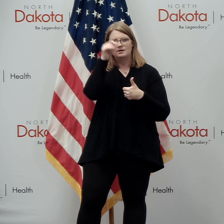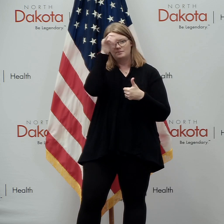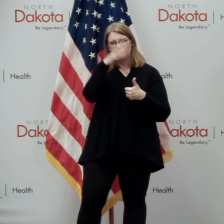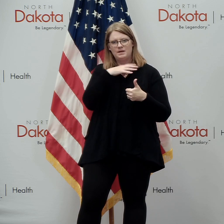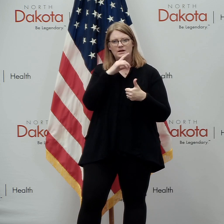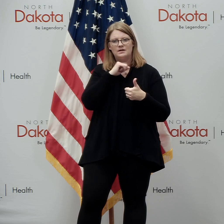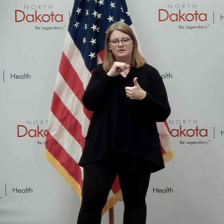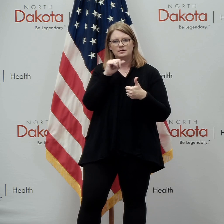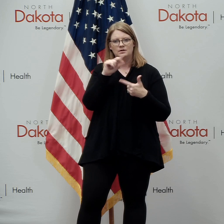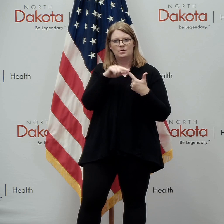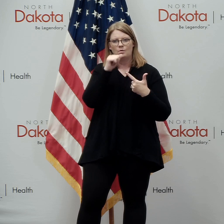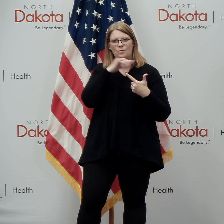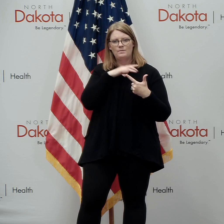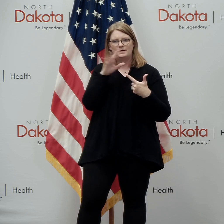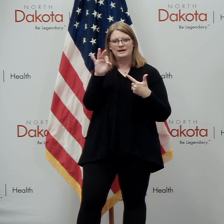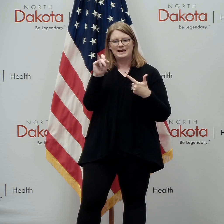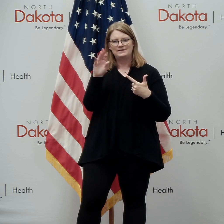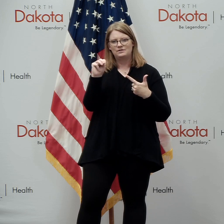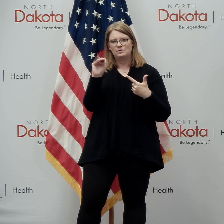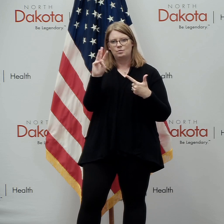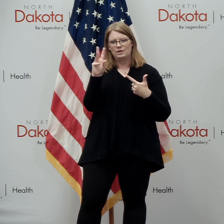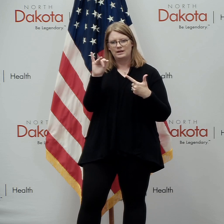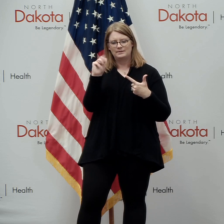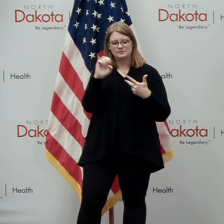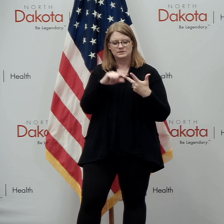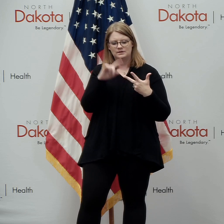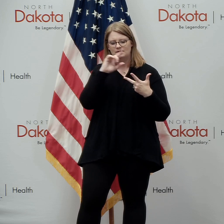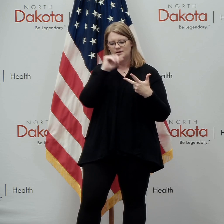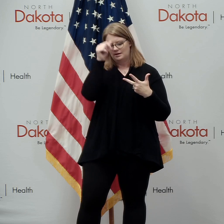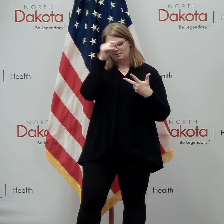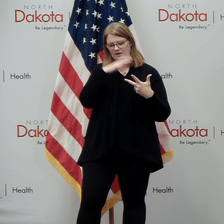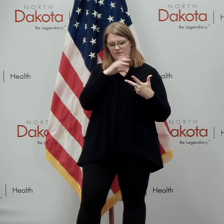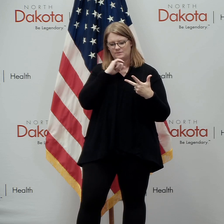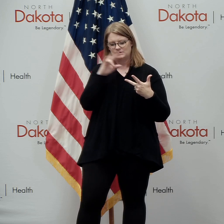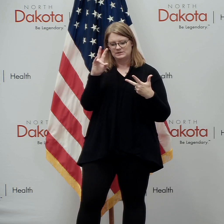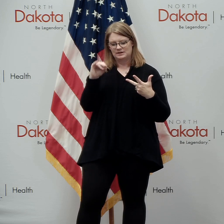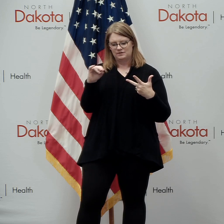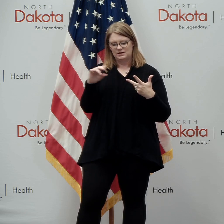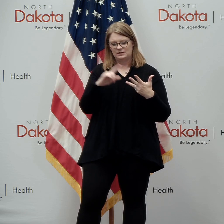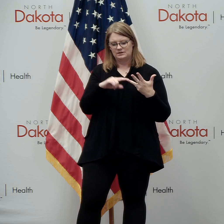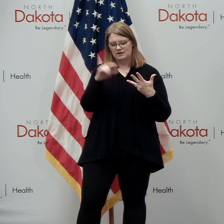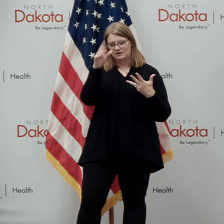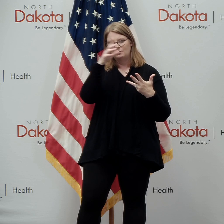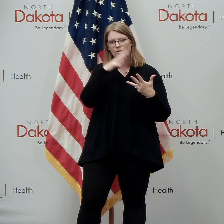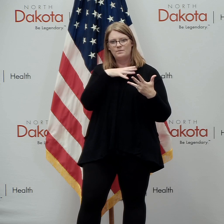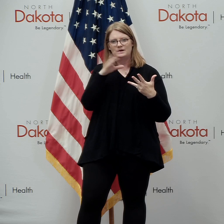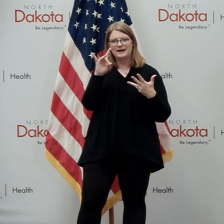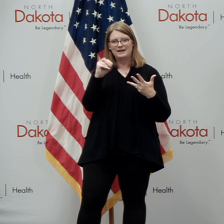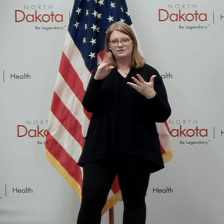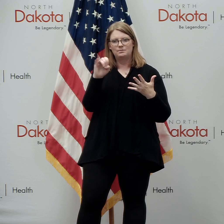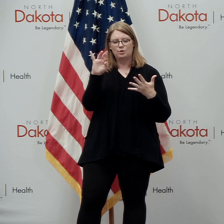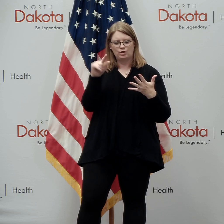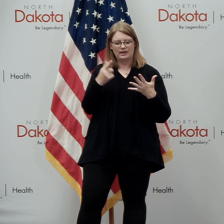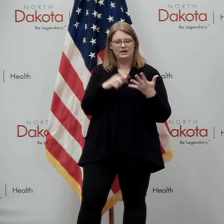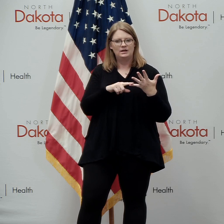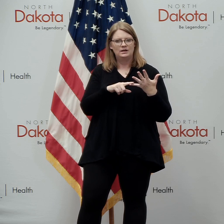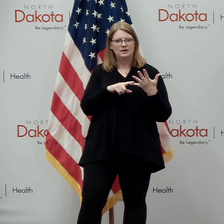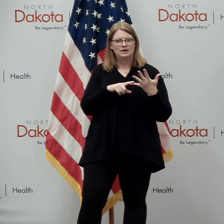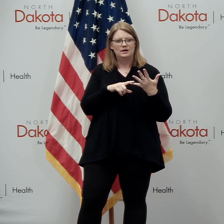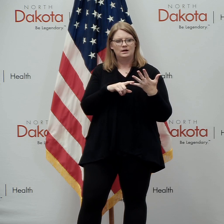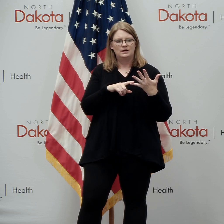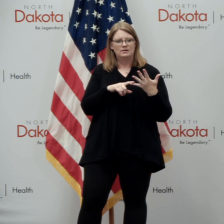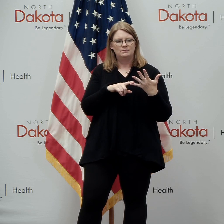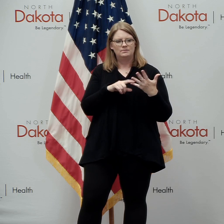a woman in their 90s from Williams, a man in their 70s from Morton, and a woman in their 80s from Burleigh. And then adding to that,